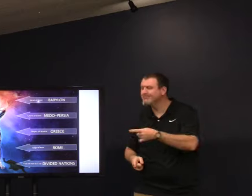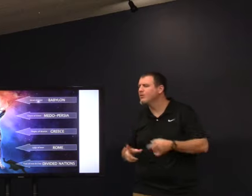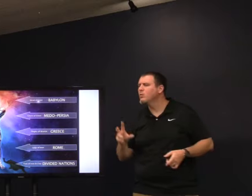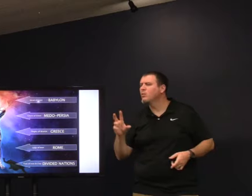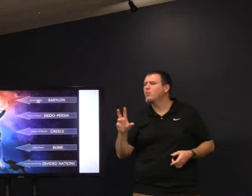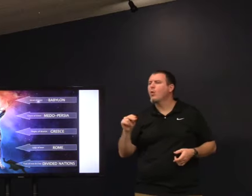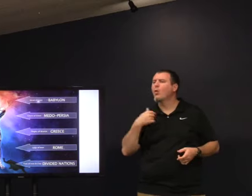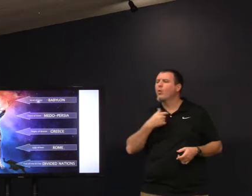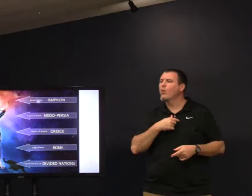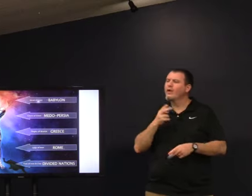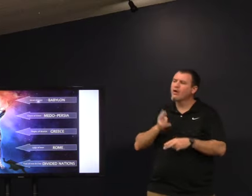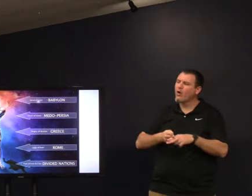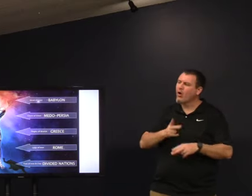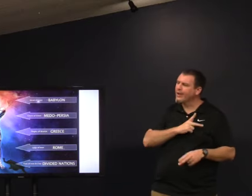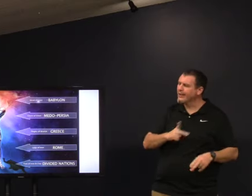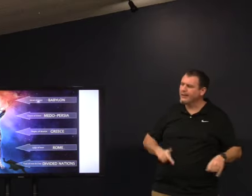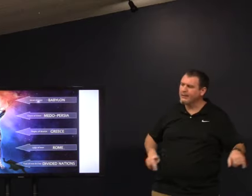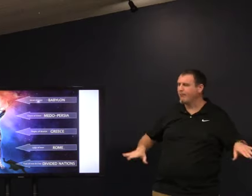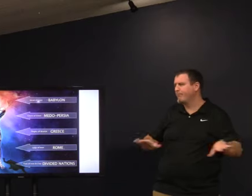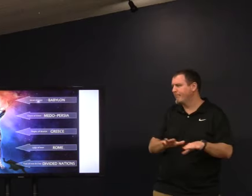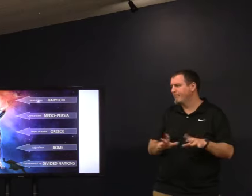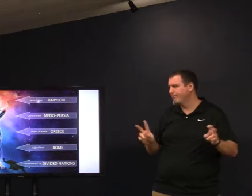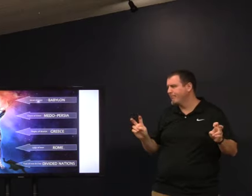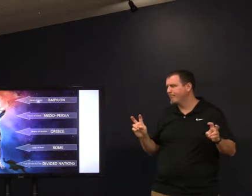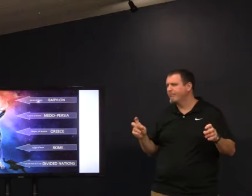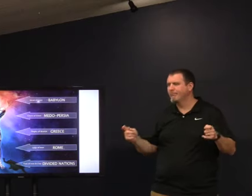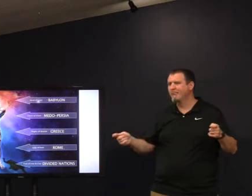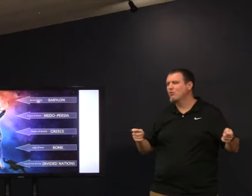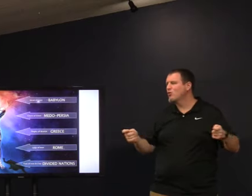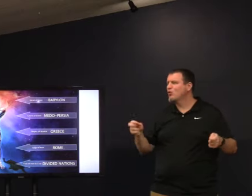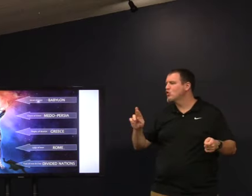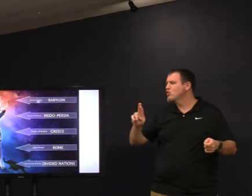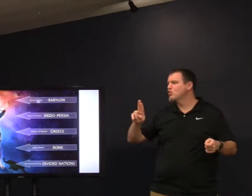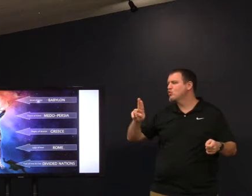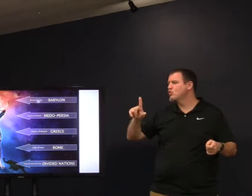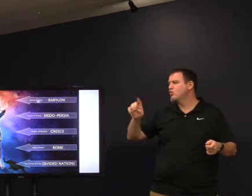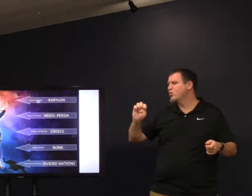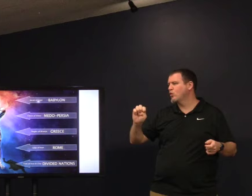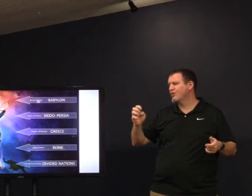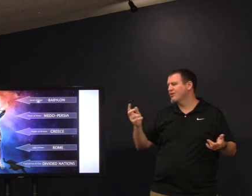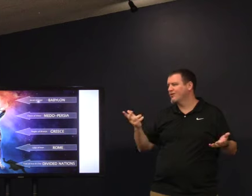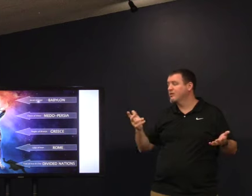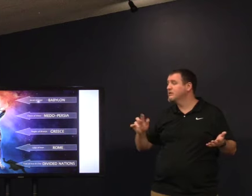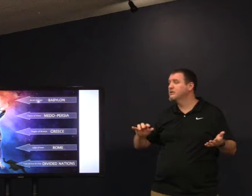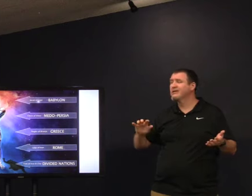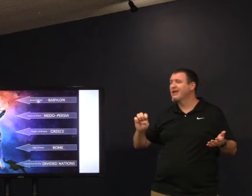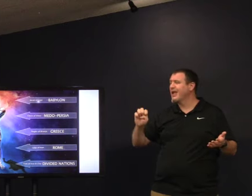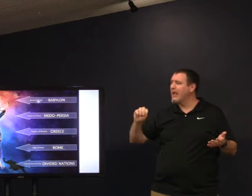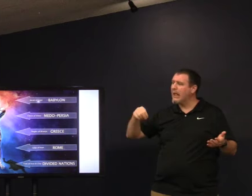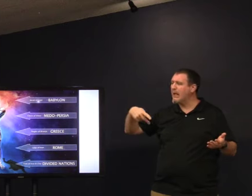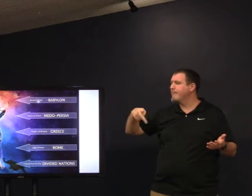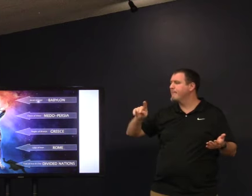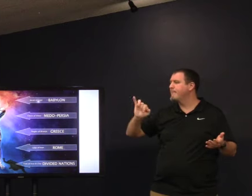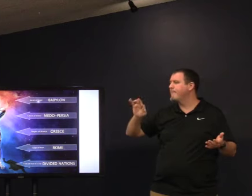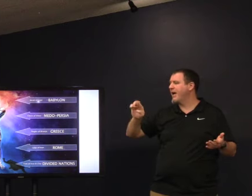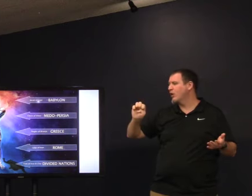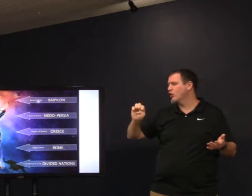So is that communism? No, we just call it a kingdom, you know, an area where they rule